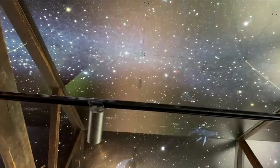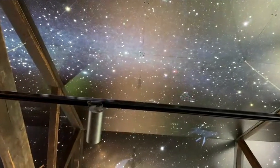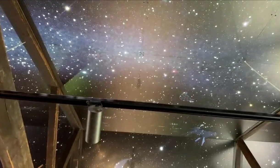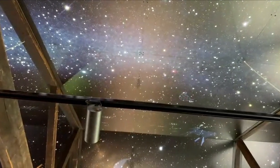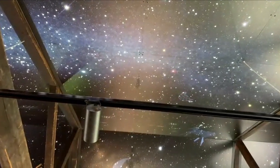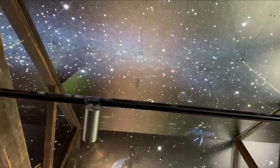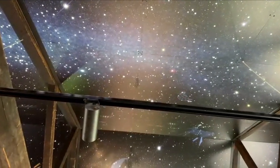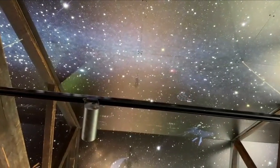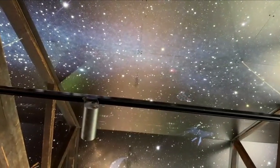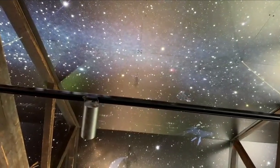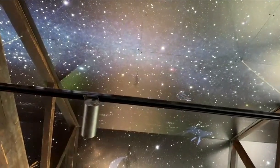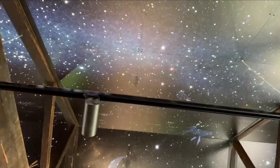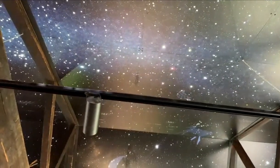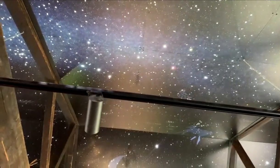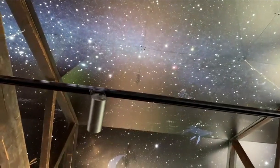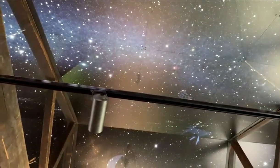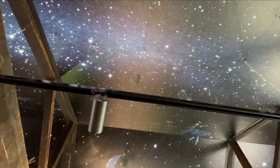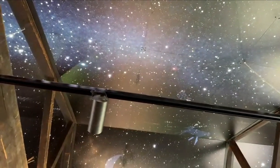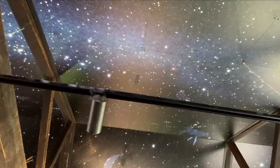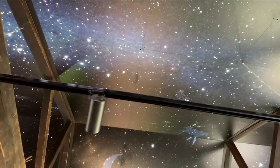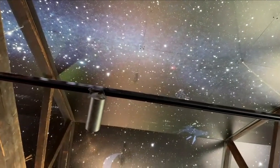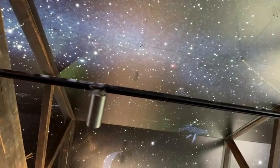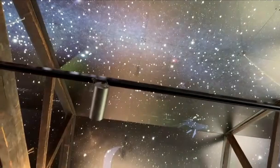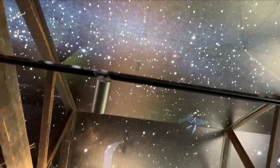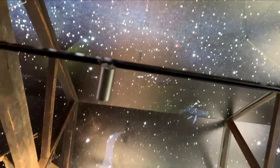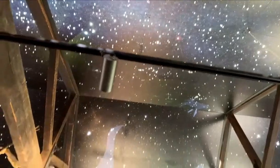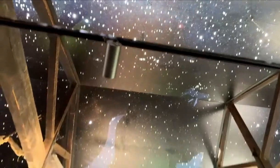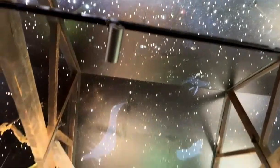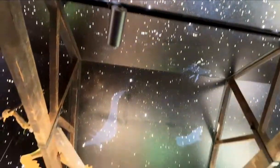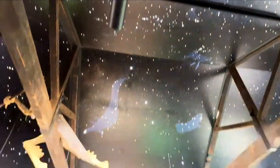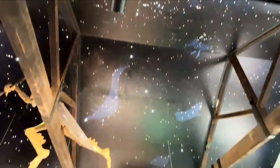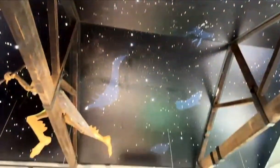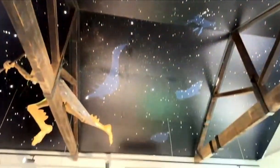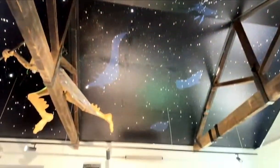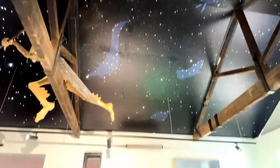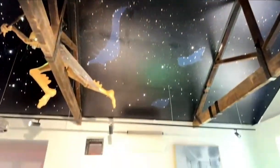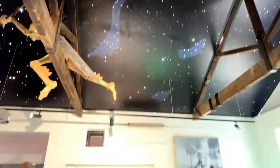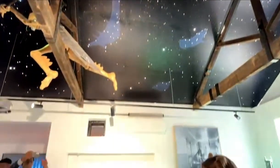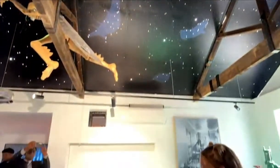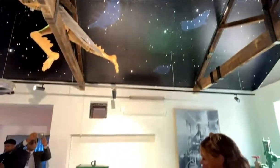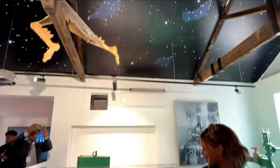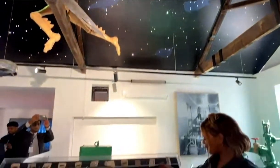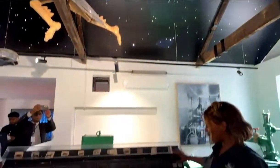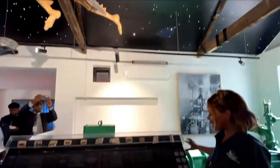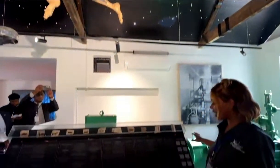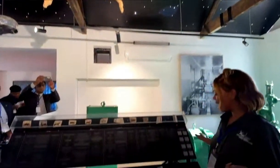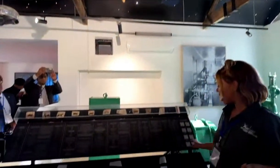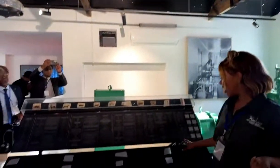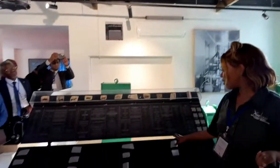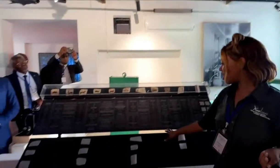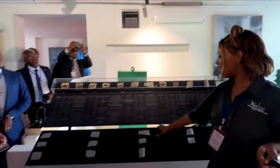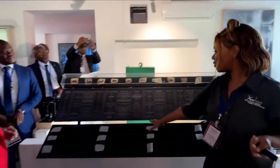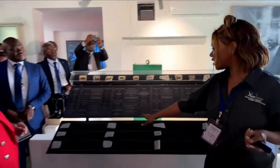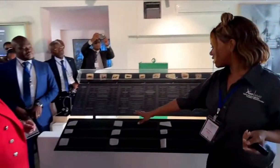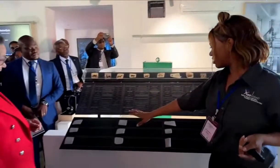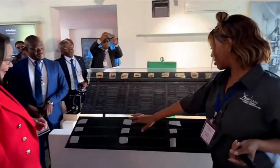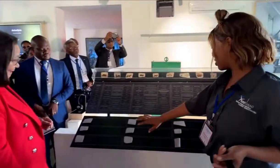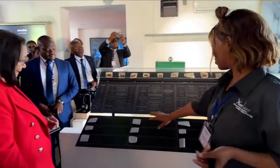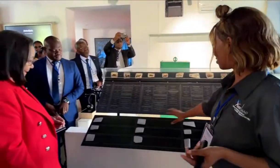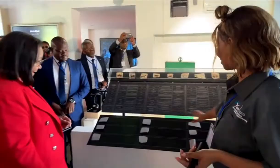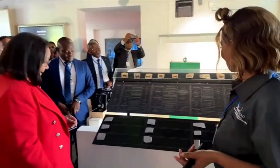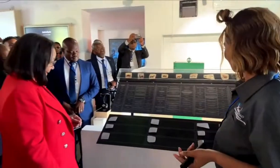Betelgeuse. They call it the tortoise star. Yes. For more information, you can browse on this panel. And then we have